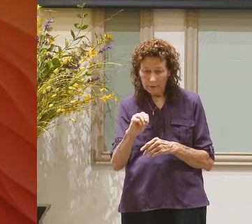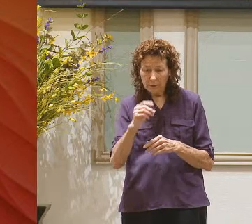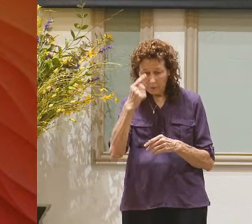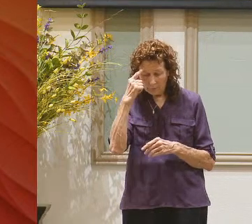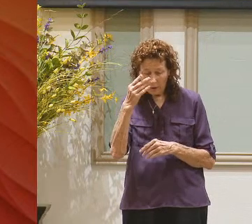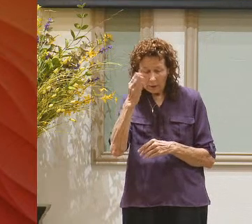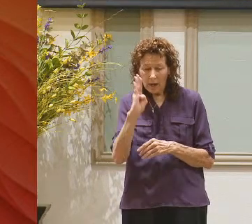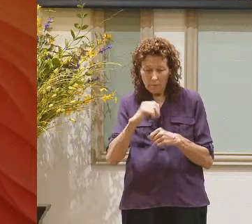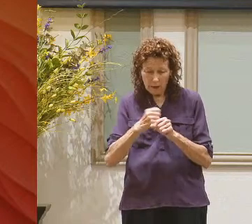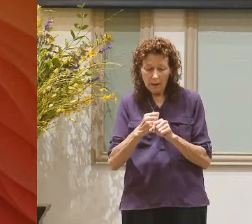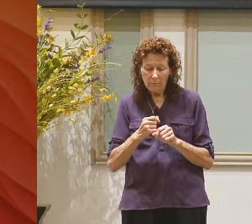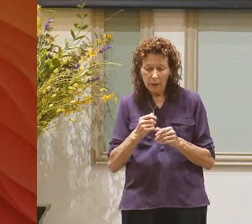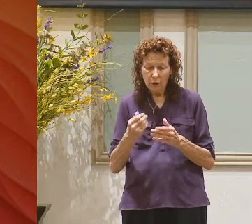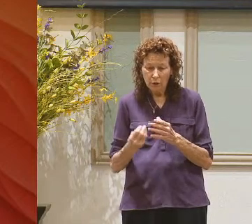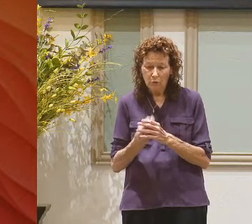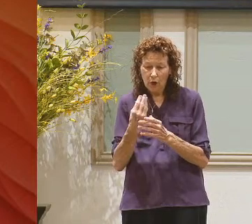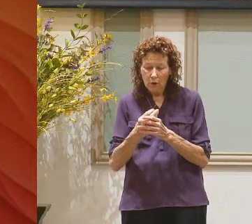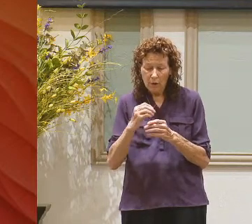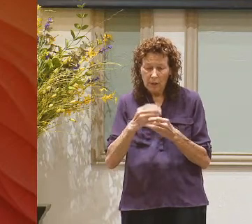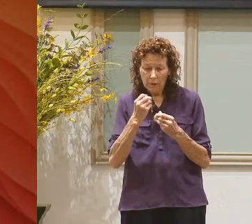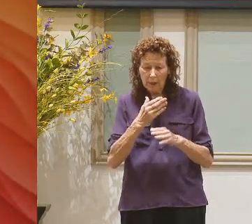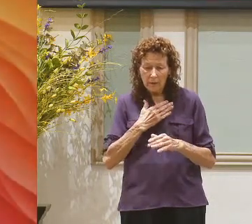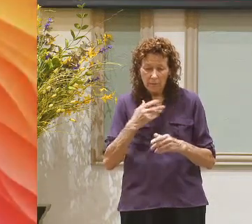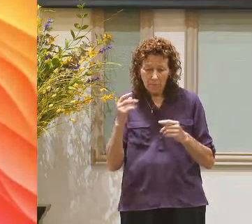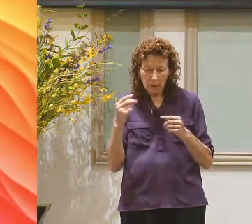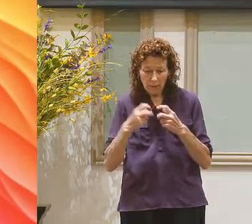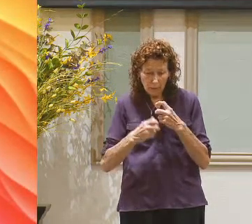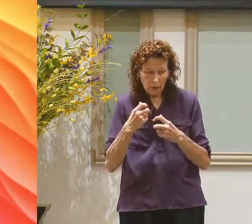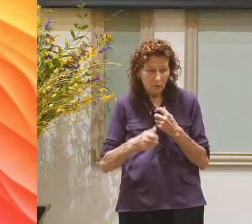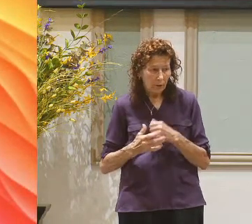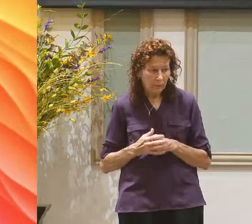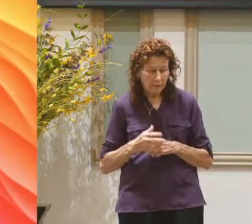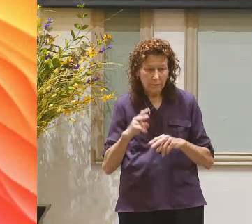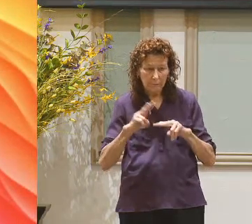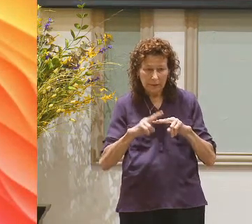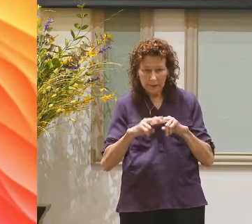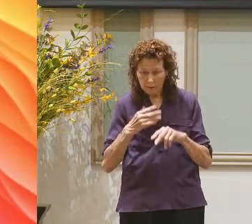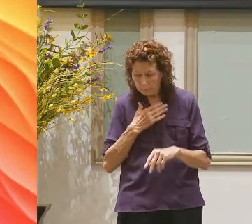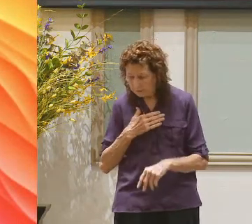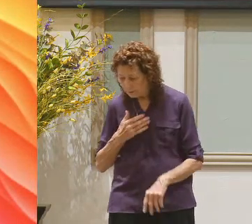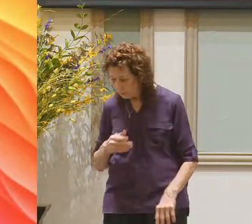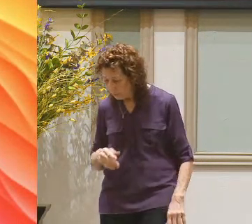me fruitful in the land of my affliction. You may be seated.